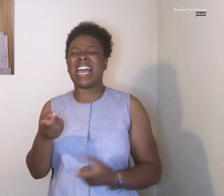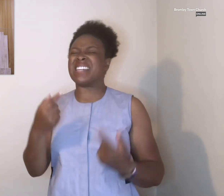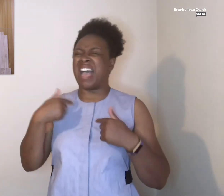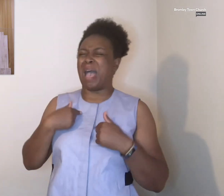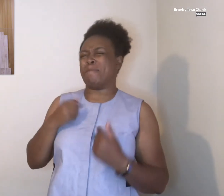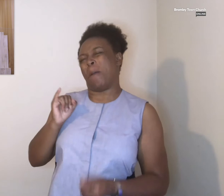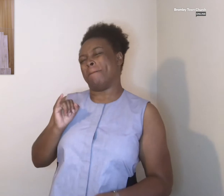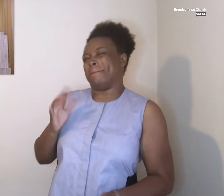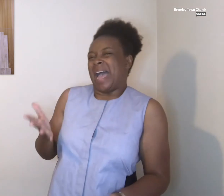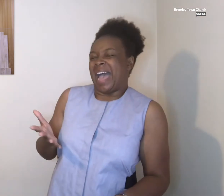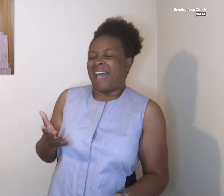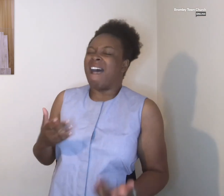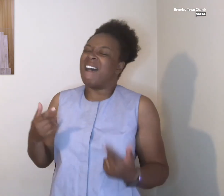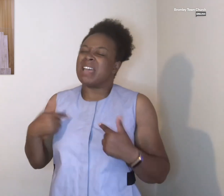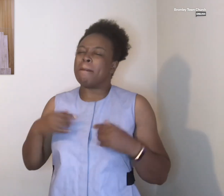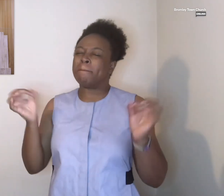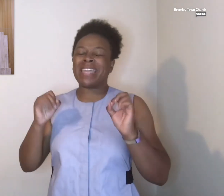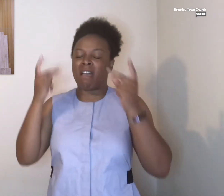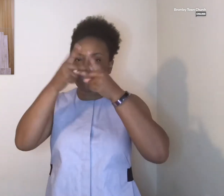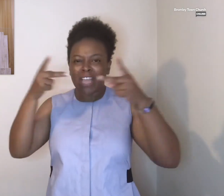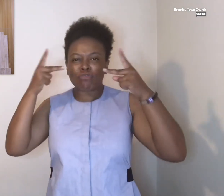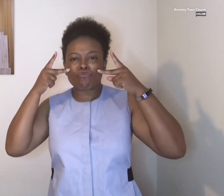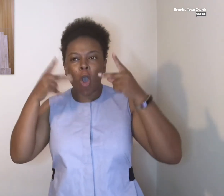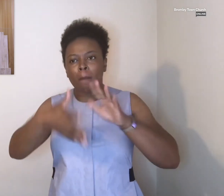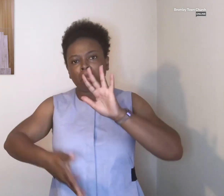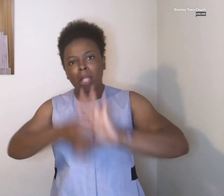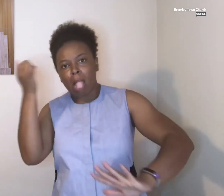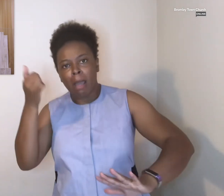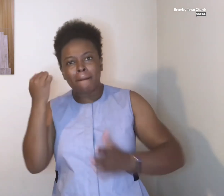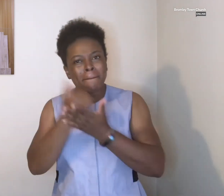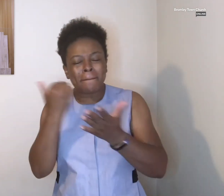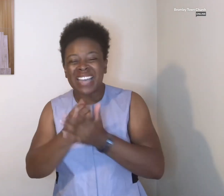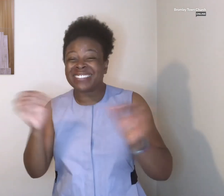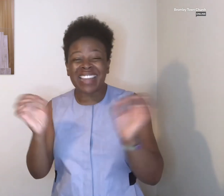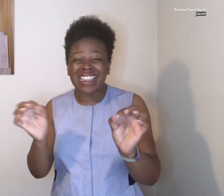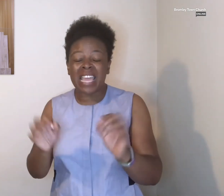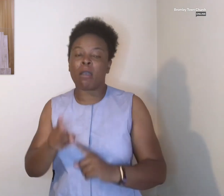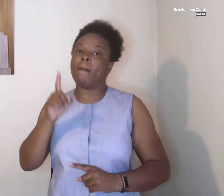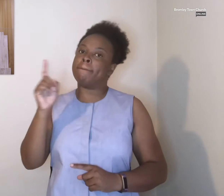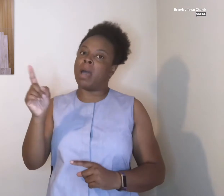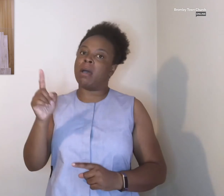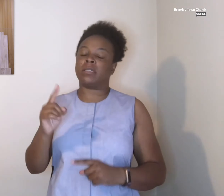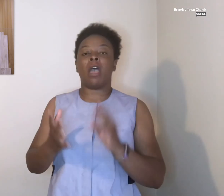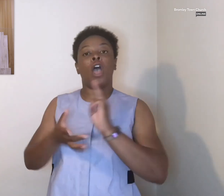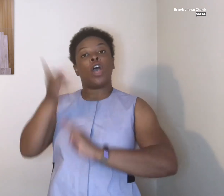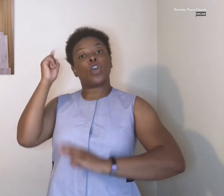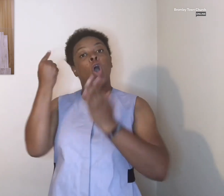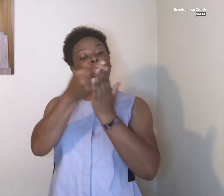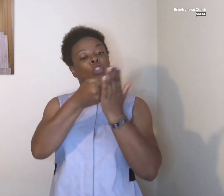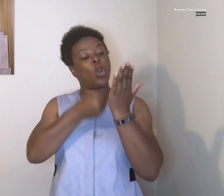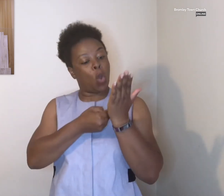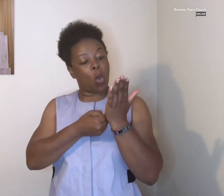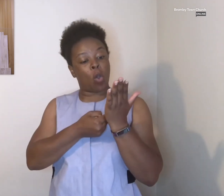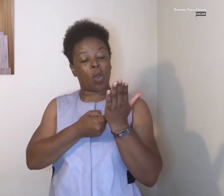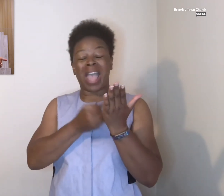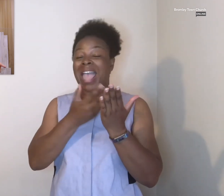sort of thing. But you know what? It doesn't matter. It's just if we have broken one of God's laws. And in actual fact, the Bible actually